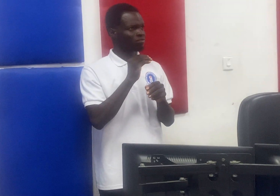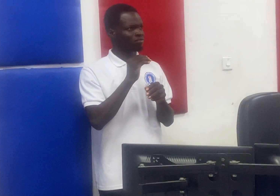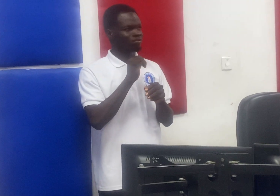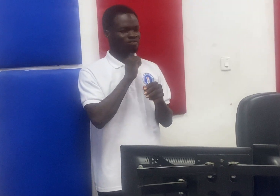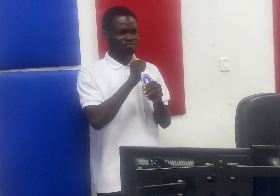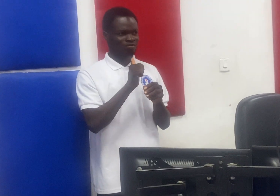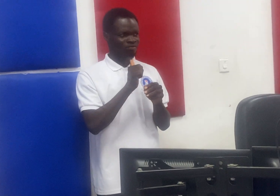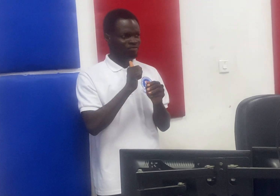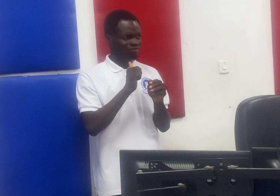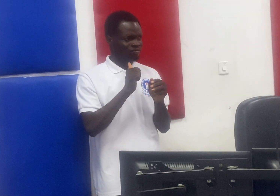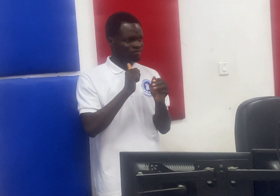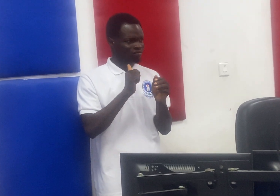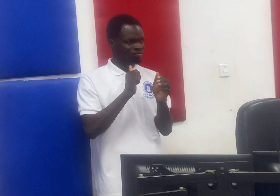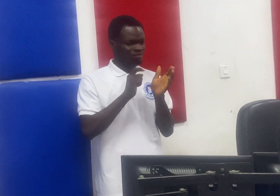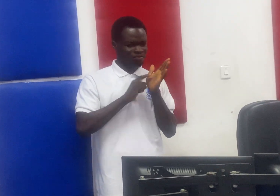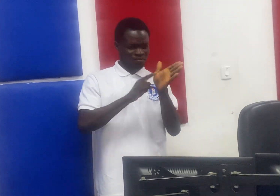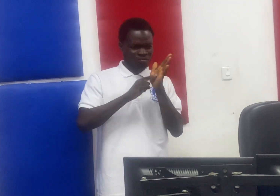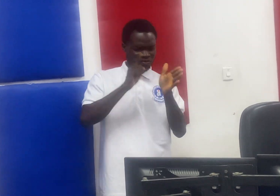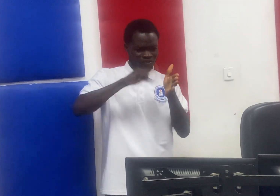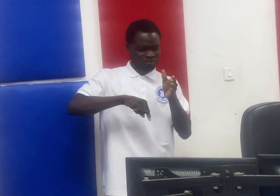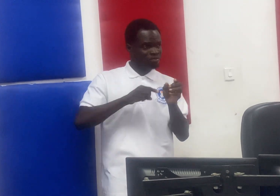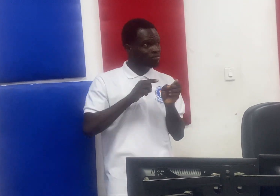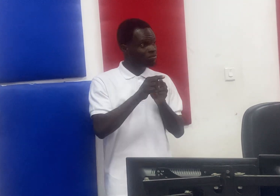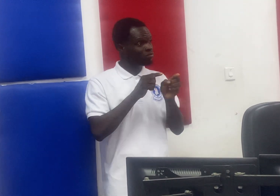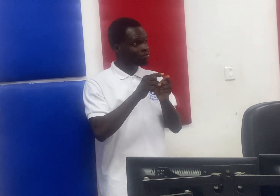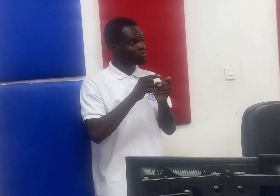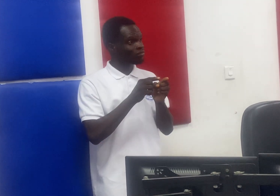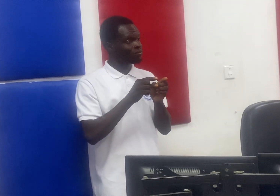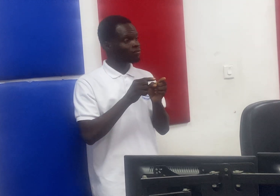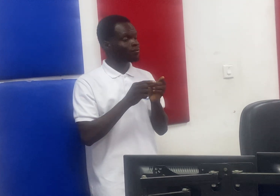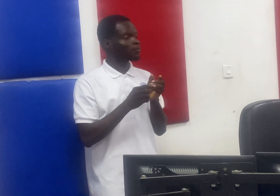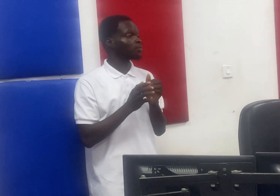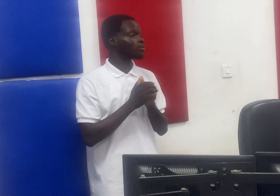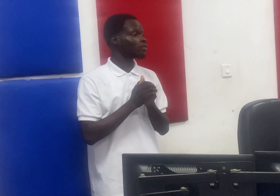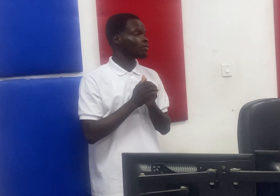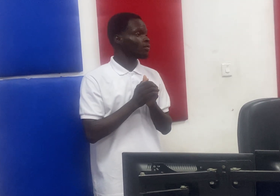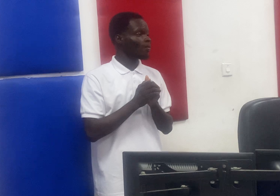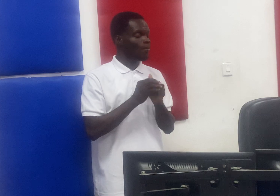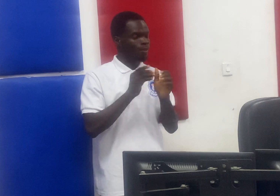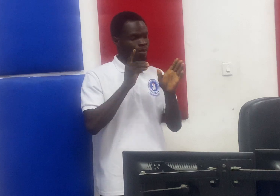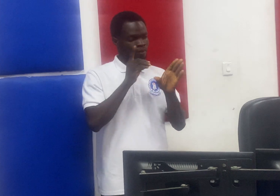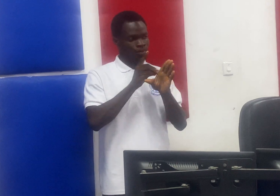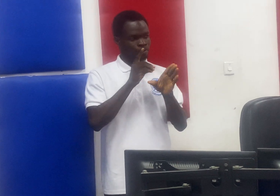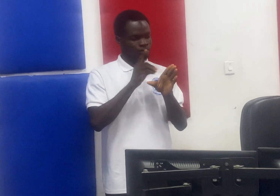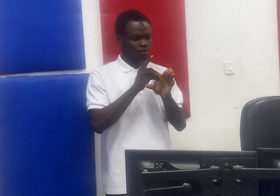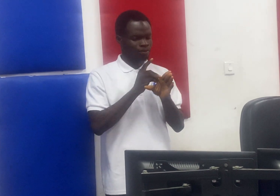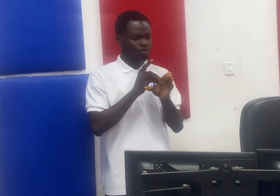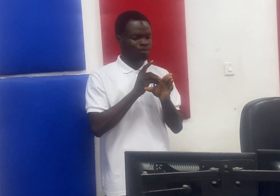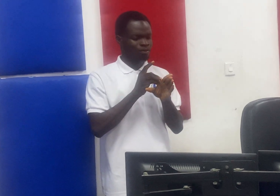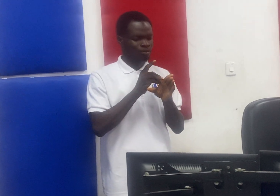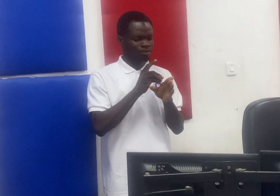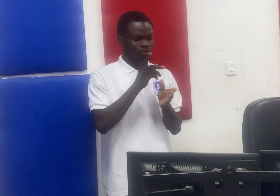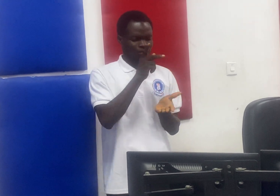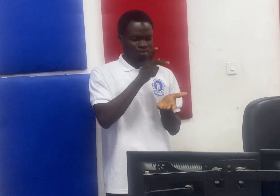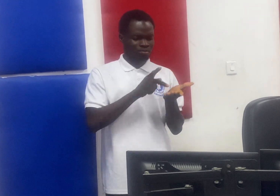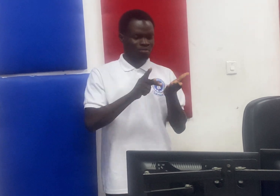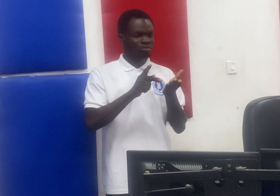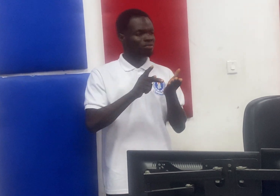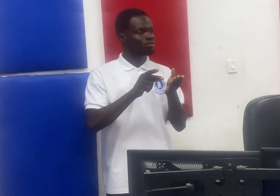can do. And as I explained earlier, disability is an aspect of the human life. Thank